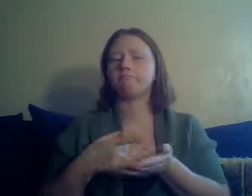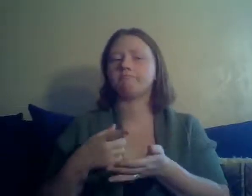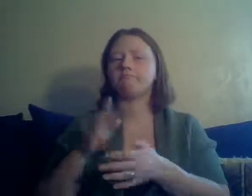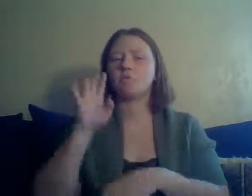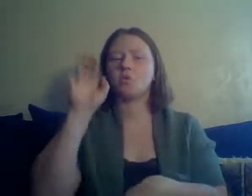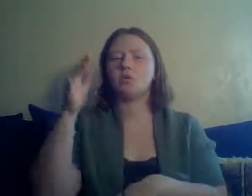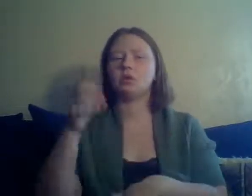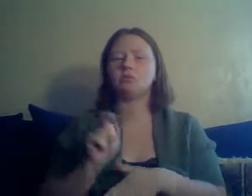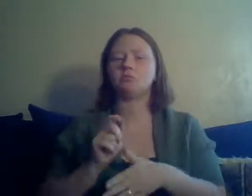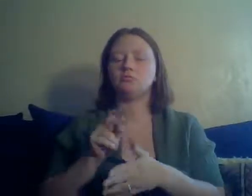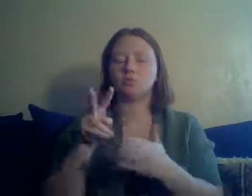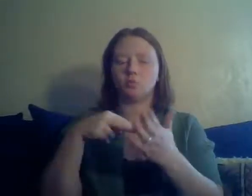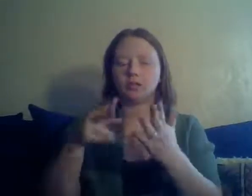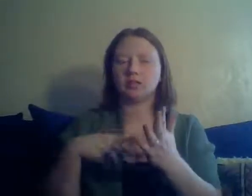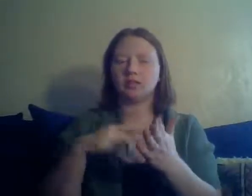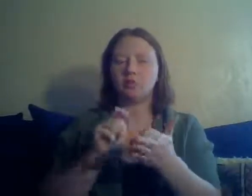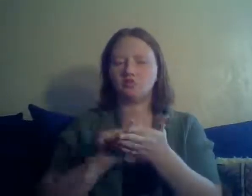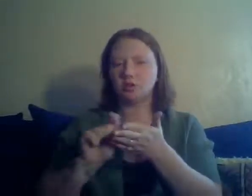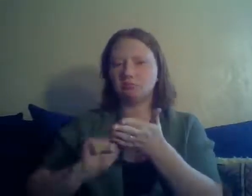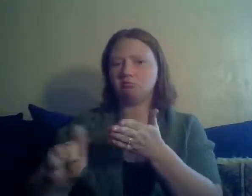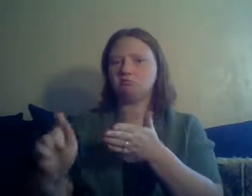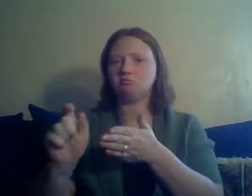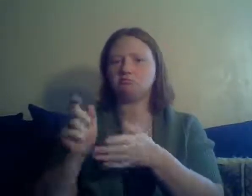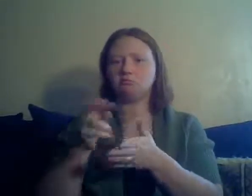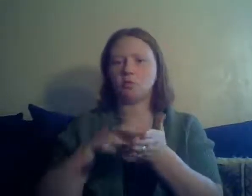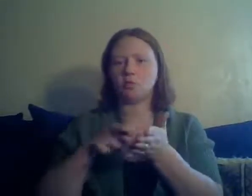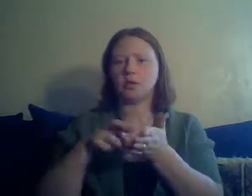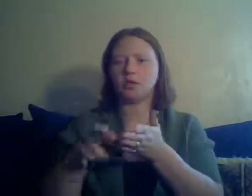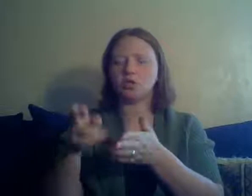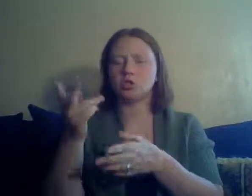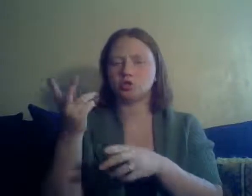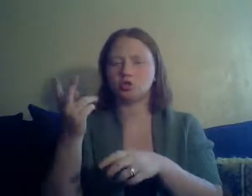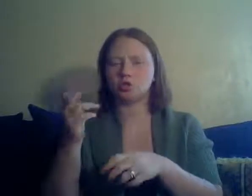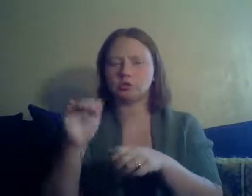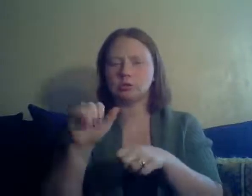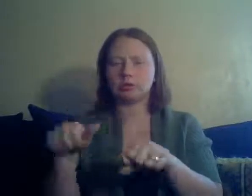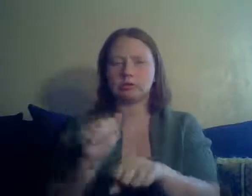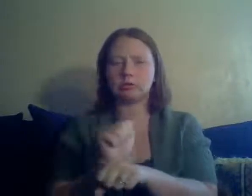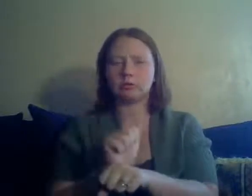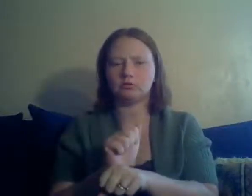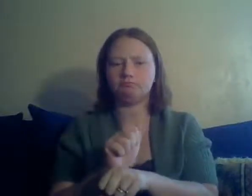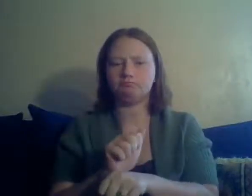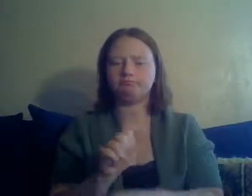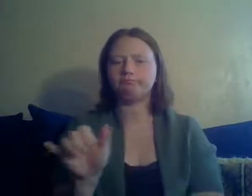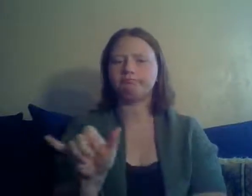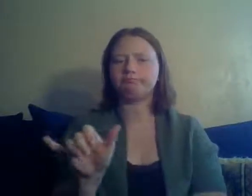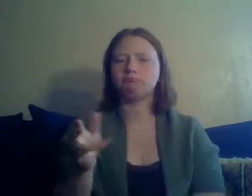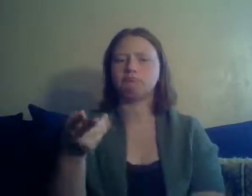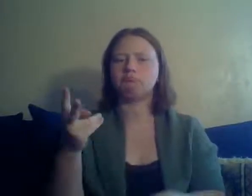English classes. And it also has application for people who are teaching content area courses, courses such as